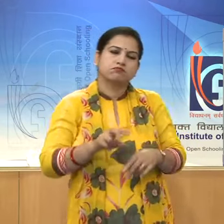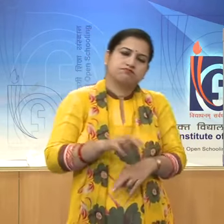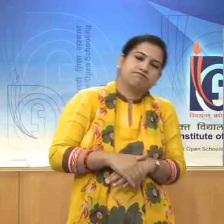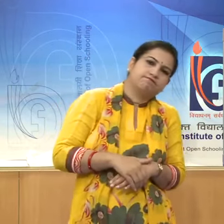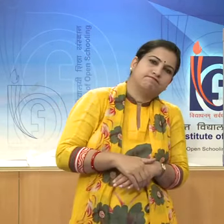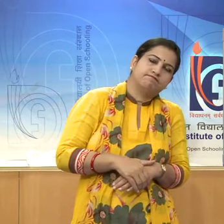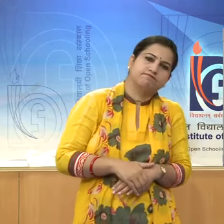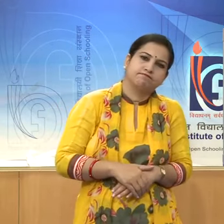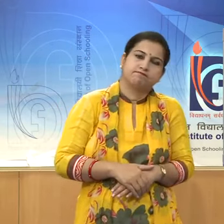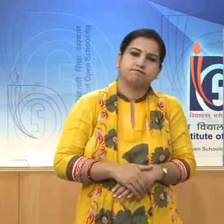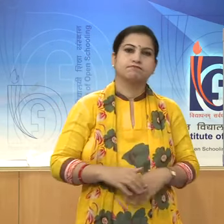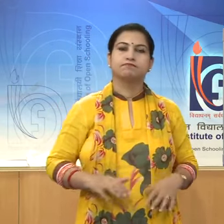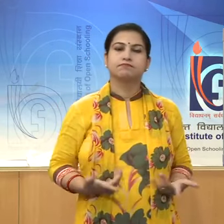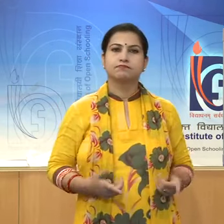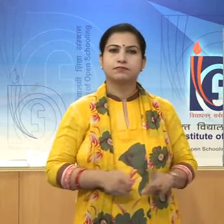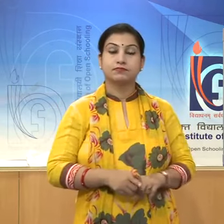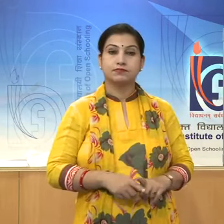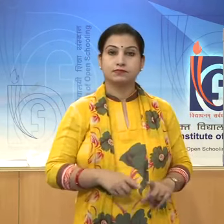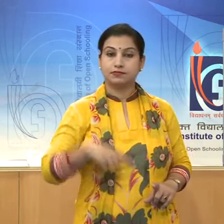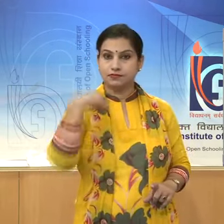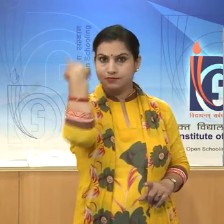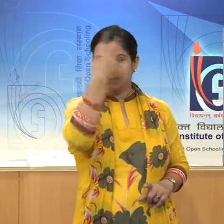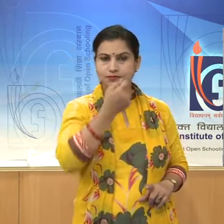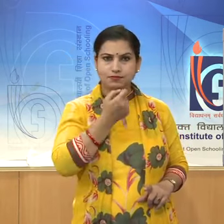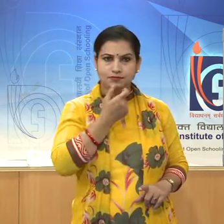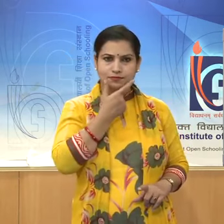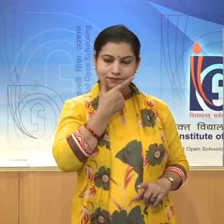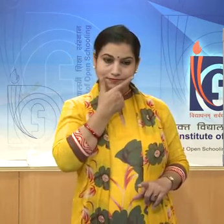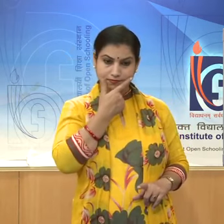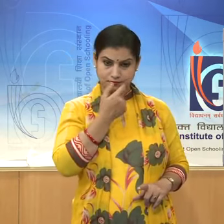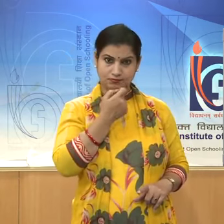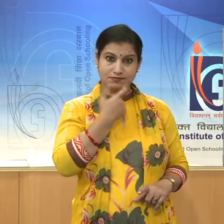sitting with a mysterious smile